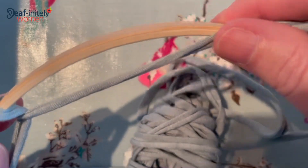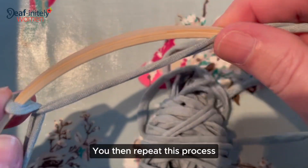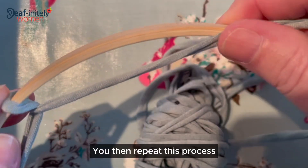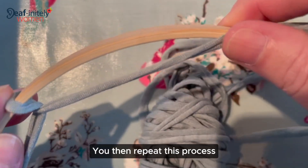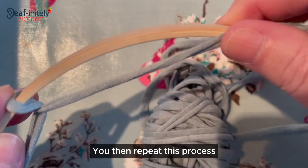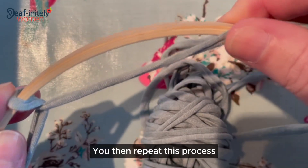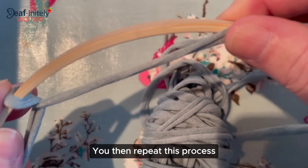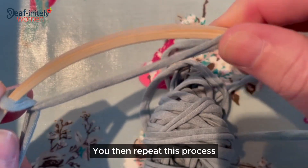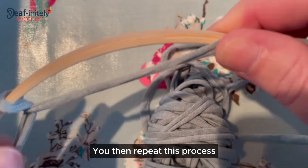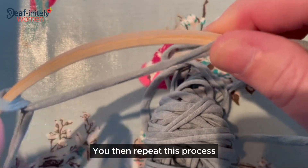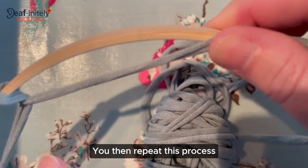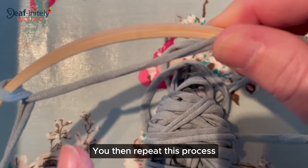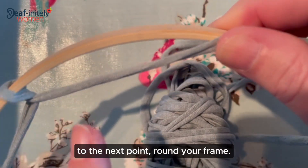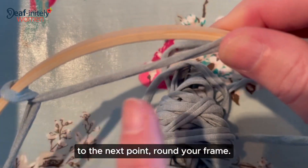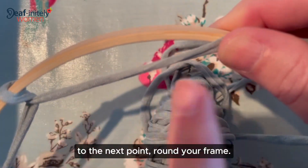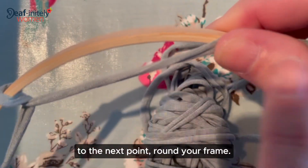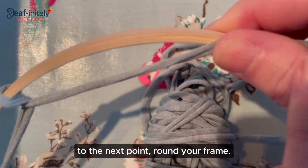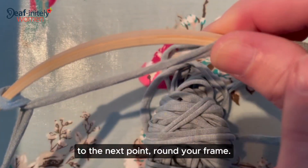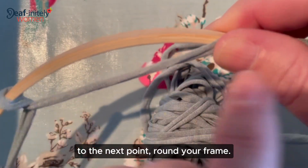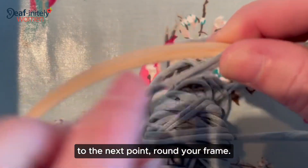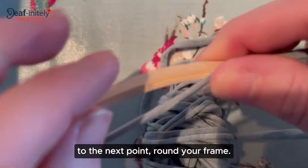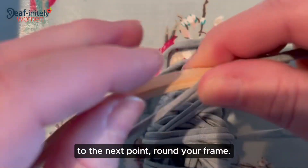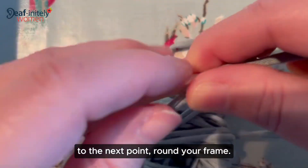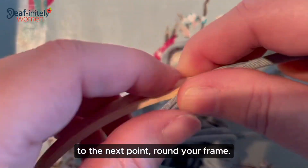You then repeat this process to the next point round your frame.